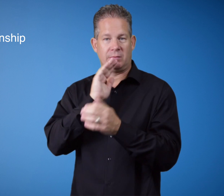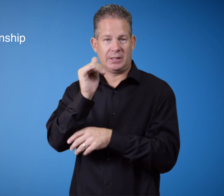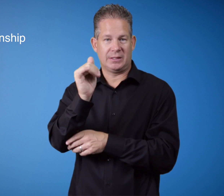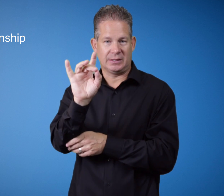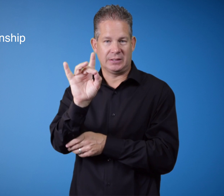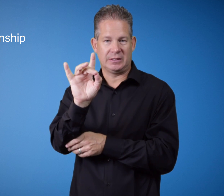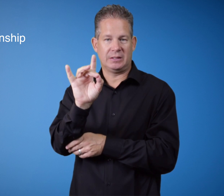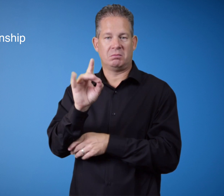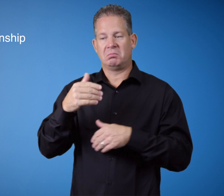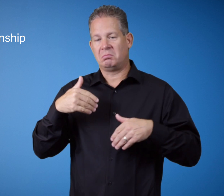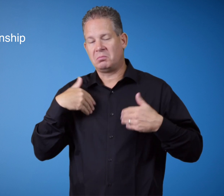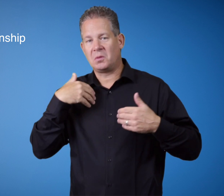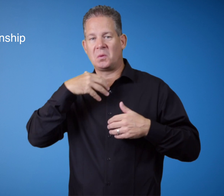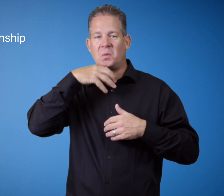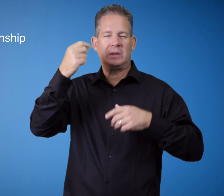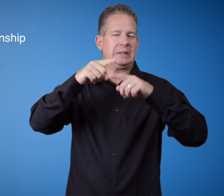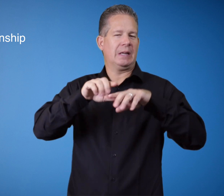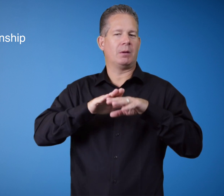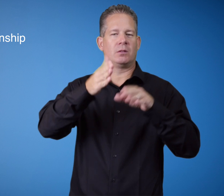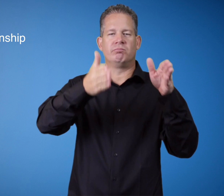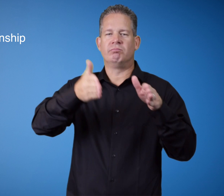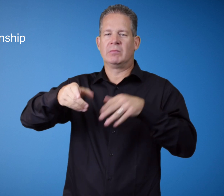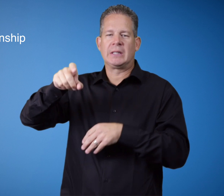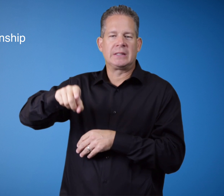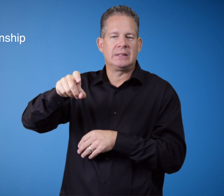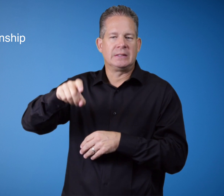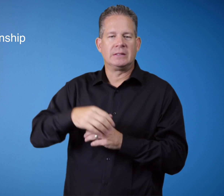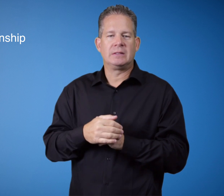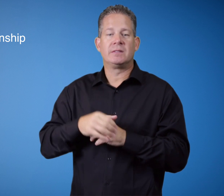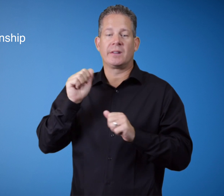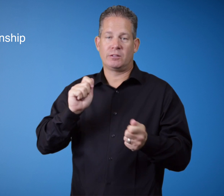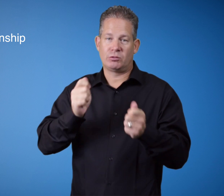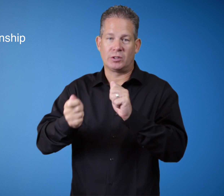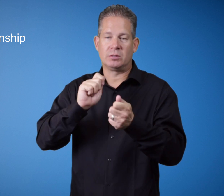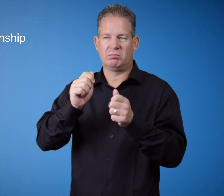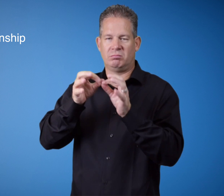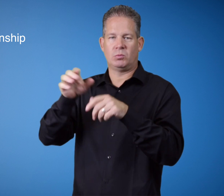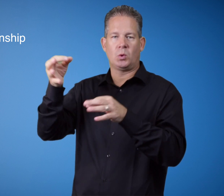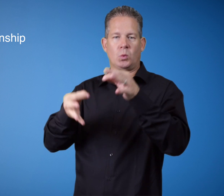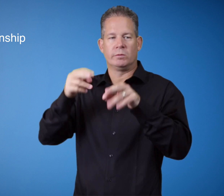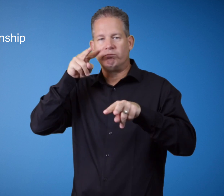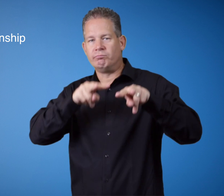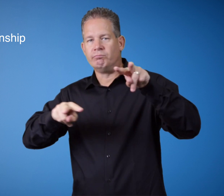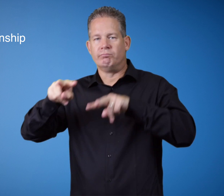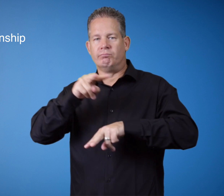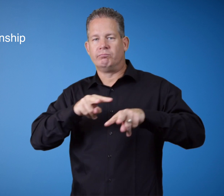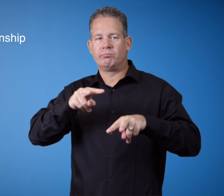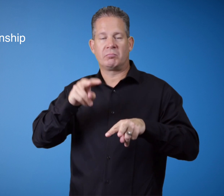Guardianship can be designated any time after 18 years old, but again, it depends on the person's individual needs, and the court can change